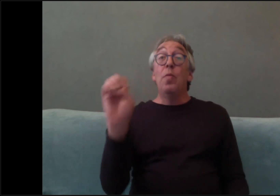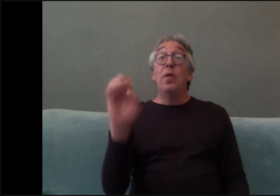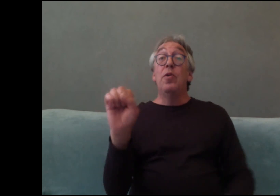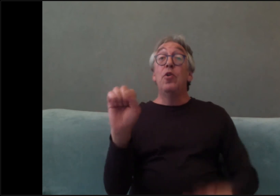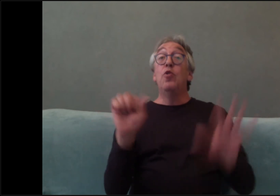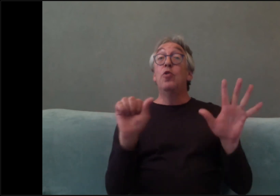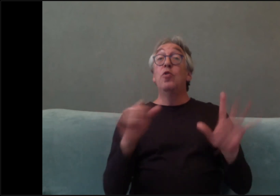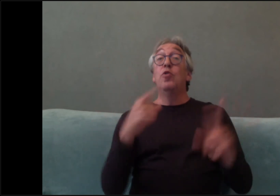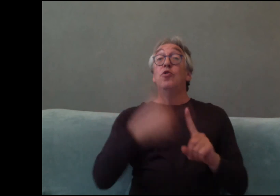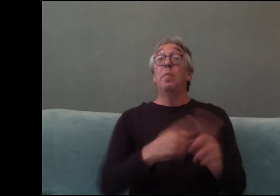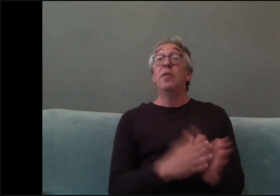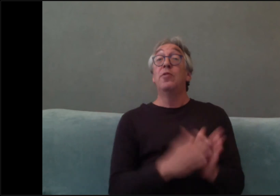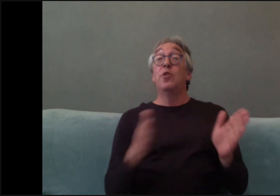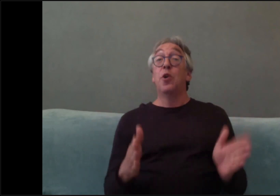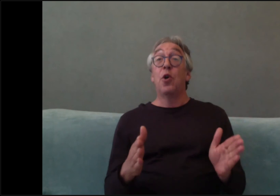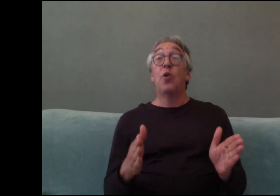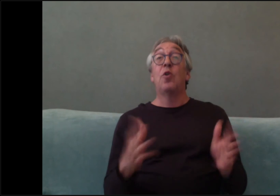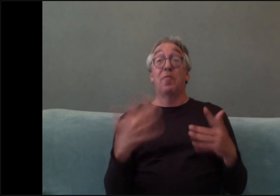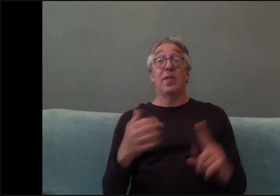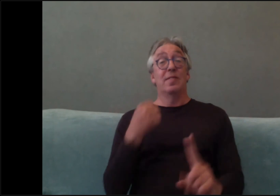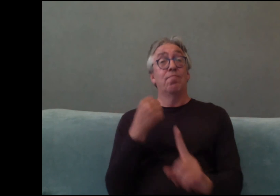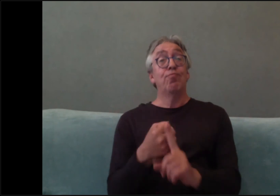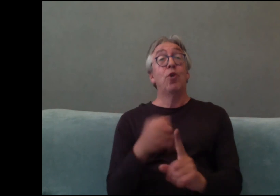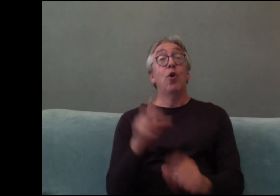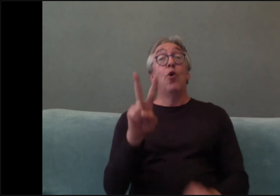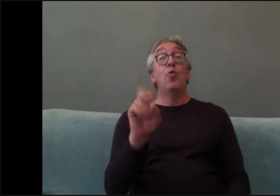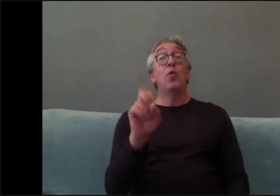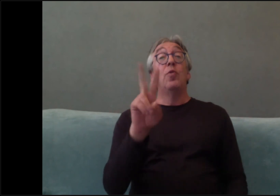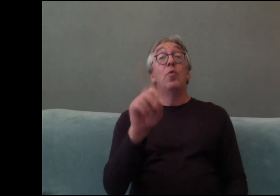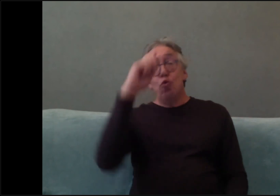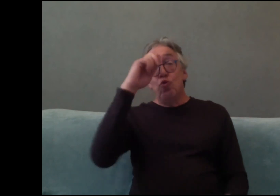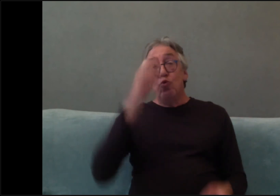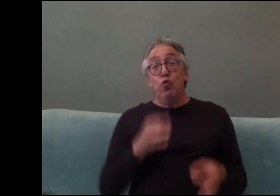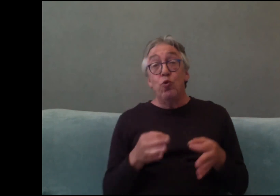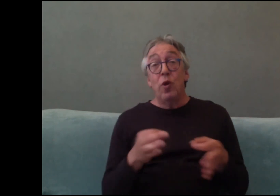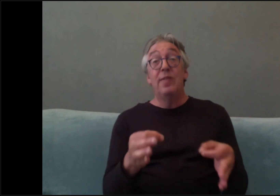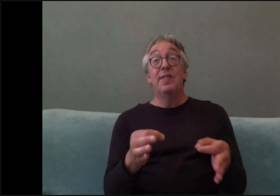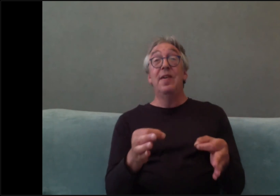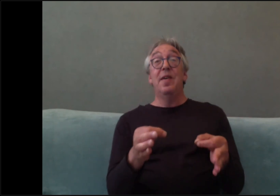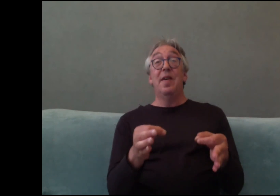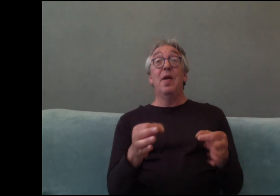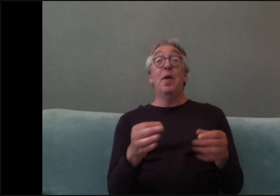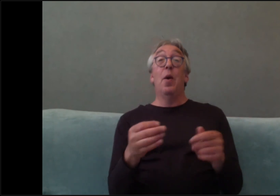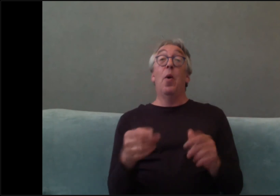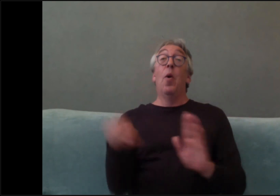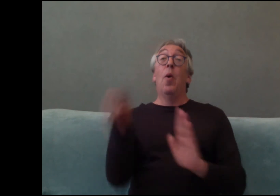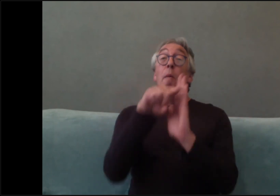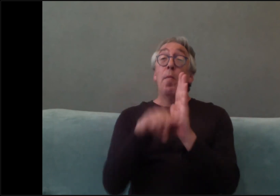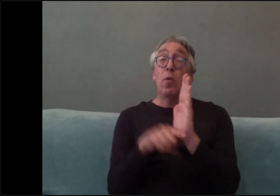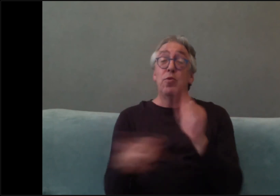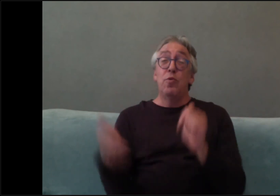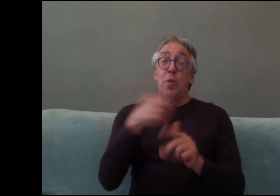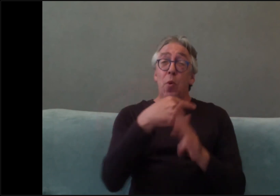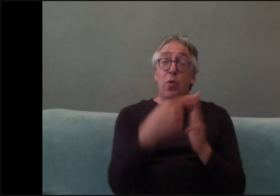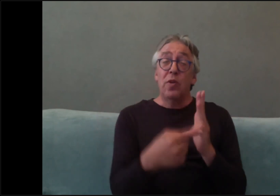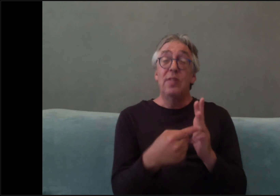policy priorities of the European Pillar of Social Rights, and also the Sustainable Development Goals, like goal number 1